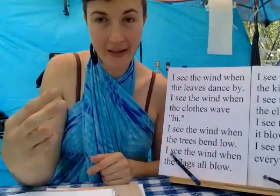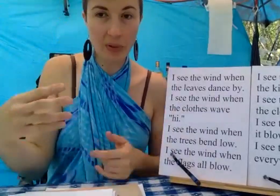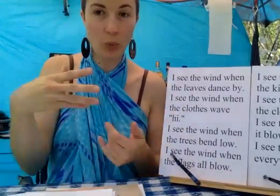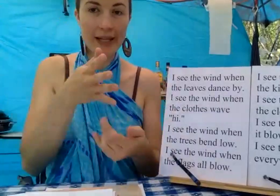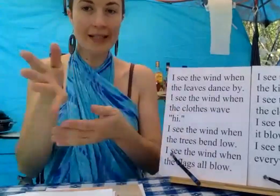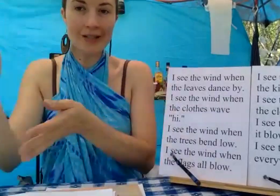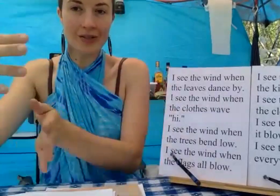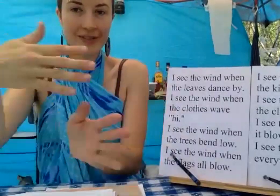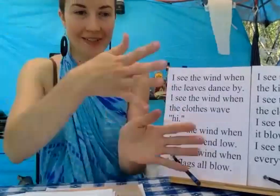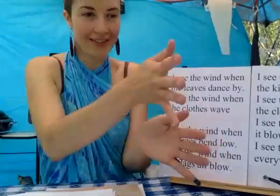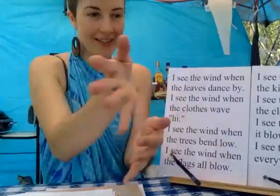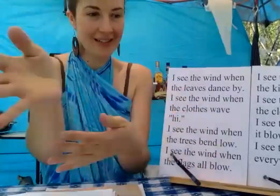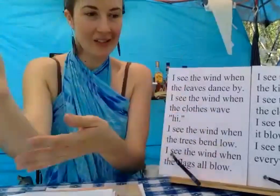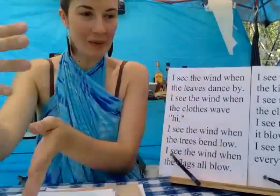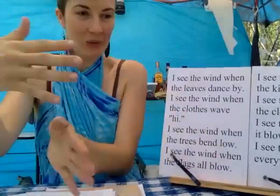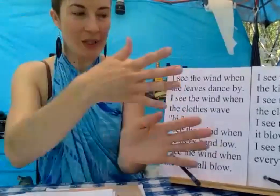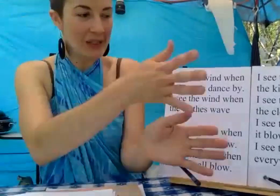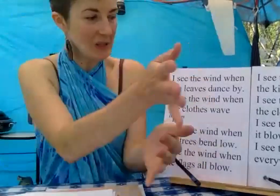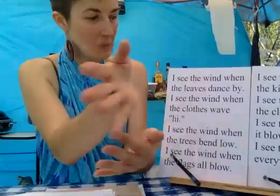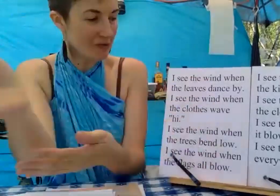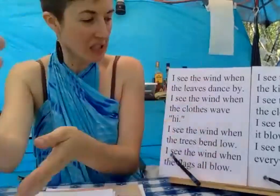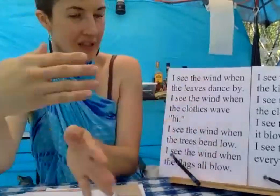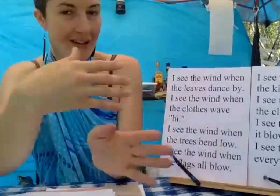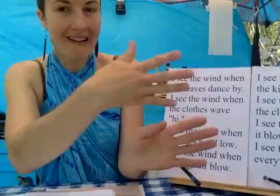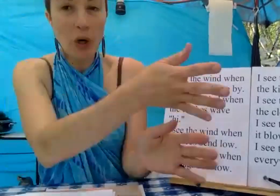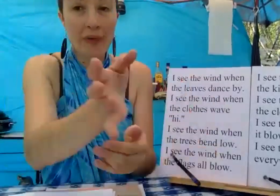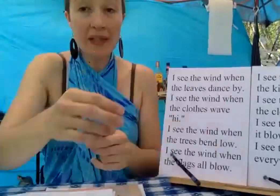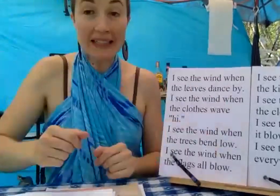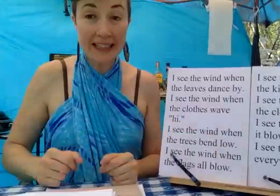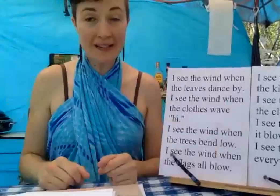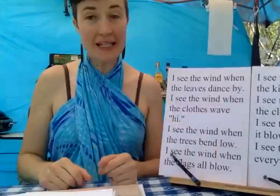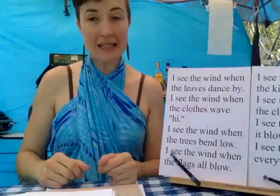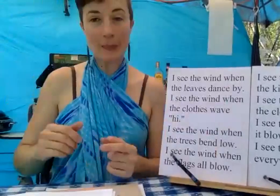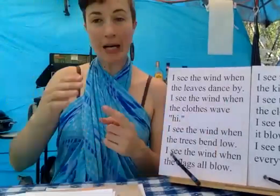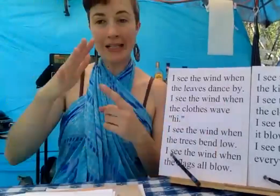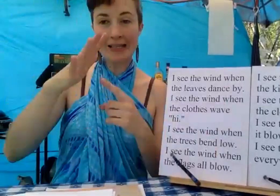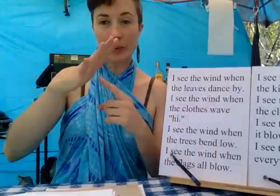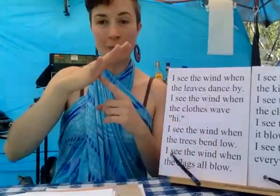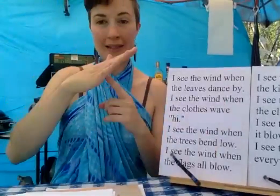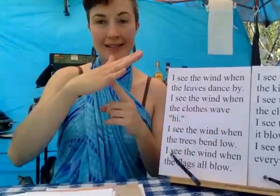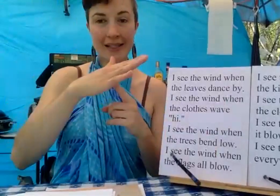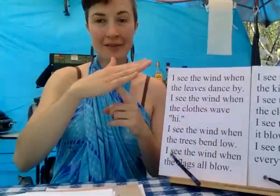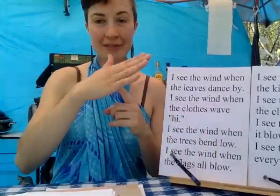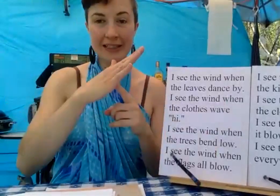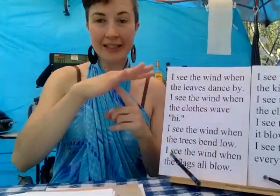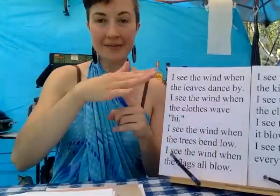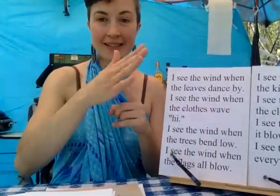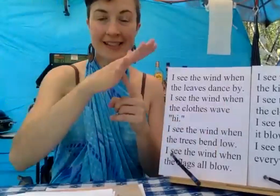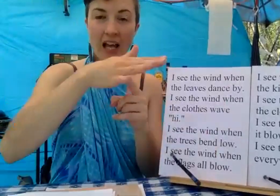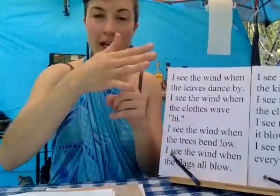the wind. Show me the wind moving. When the leaves dance by, so we'll make the sign for leaves and